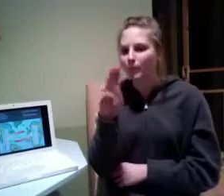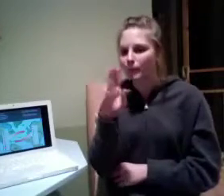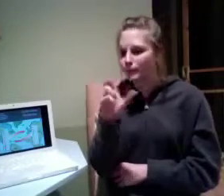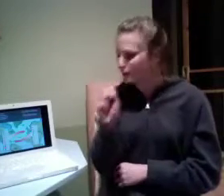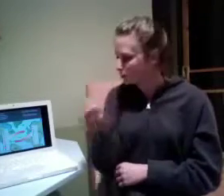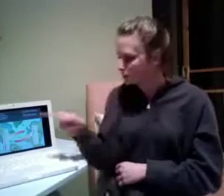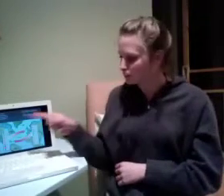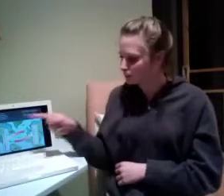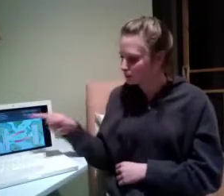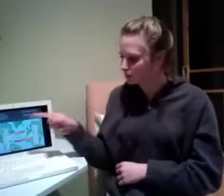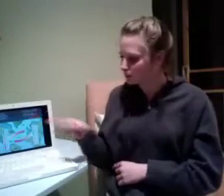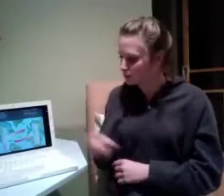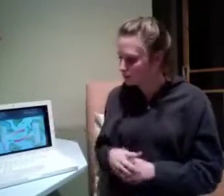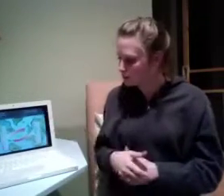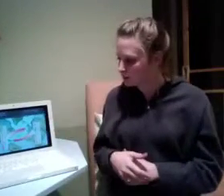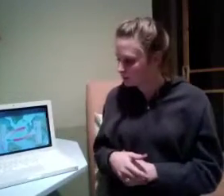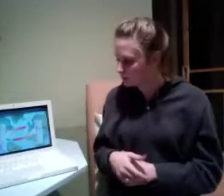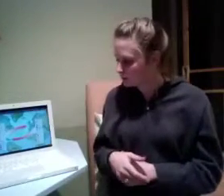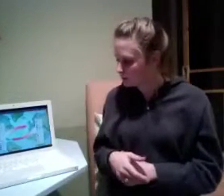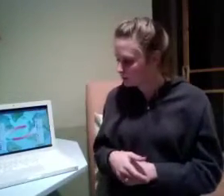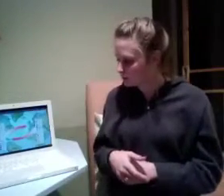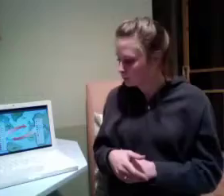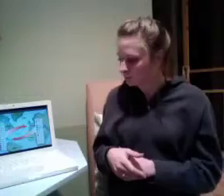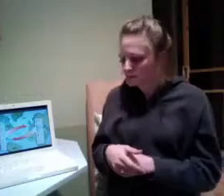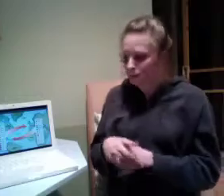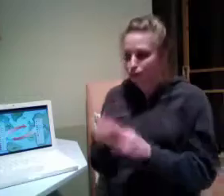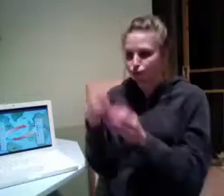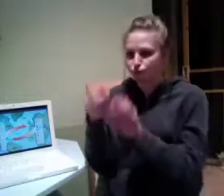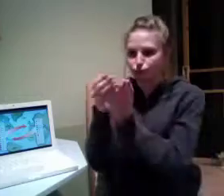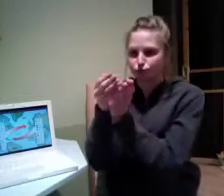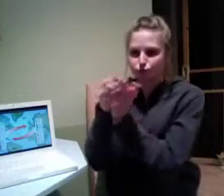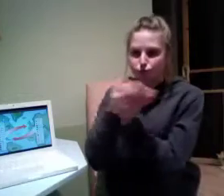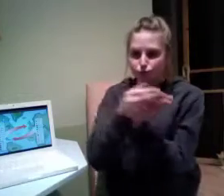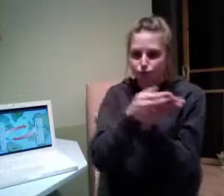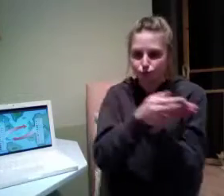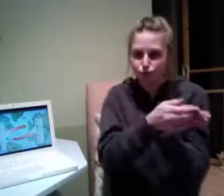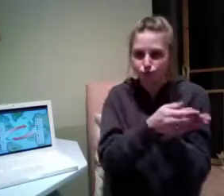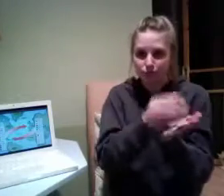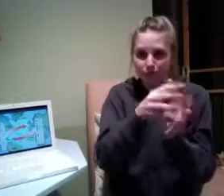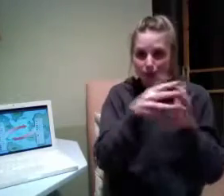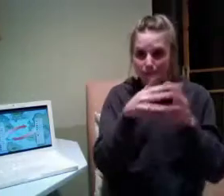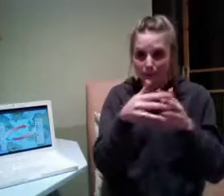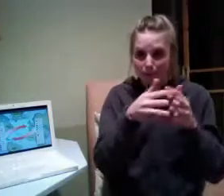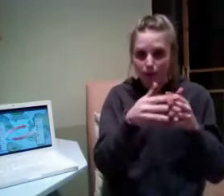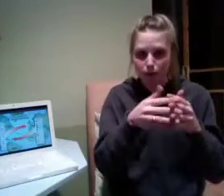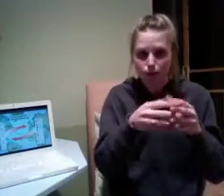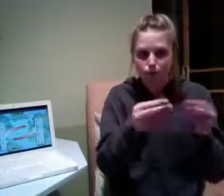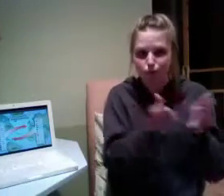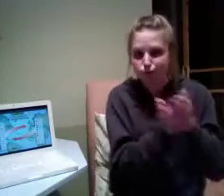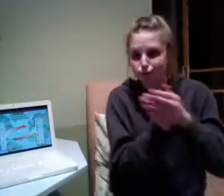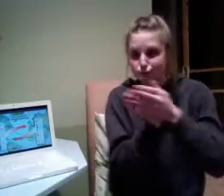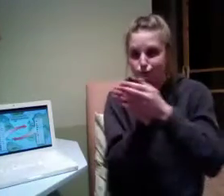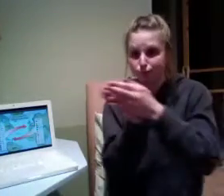bring back some plants and animals. And this is really going to initiate what we call the Columbian Exchange, named